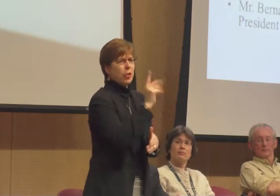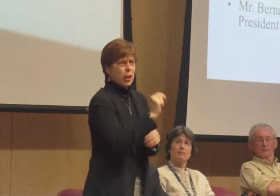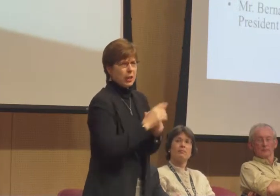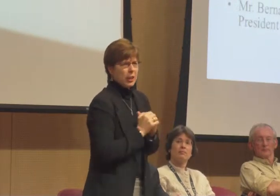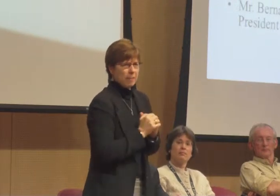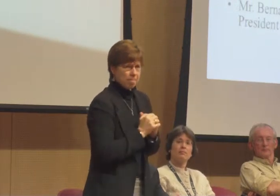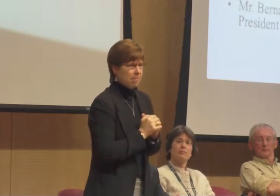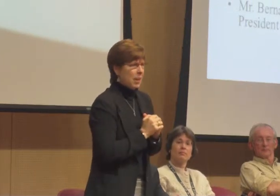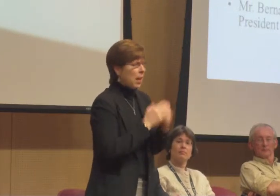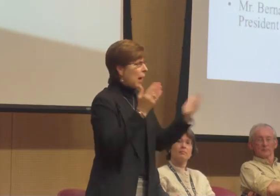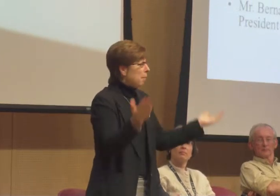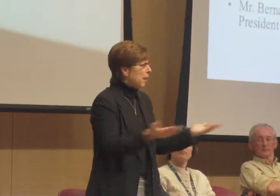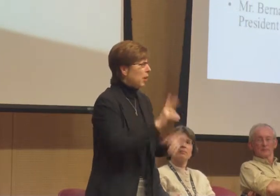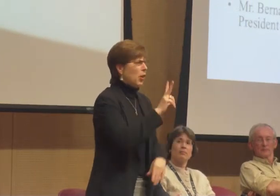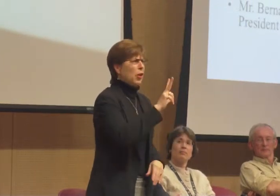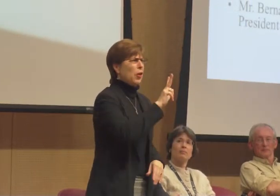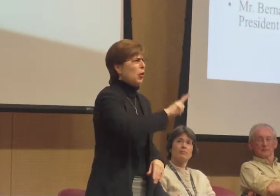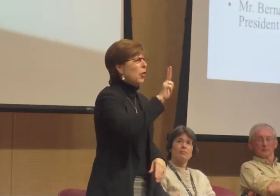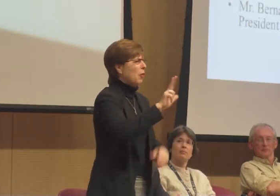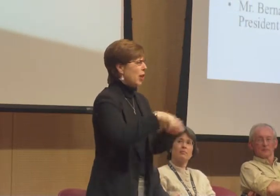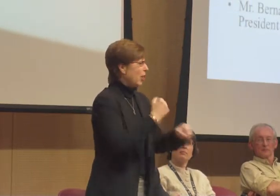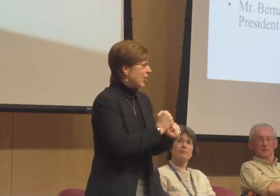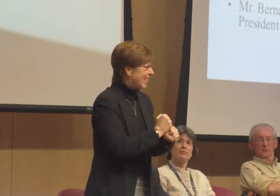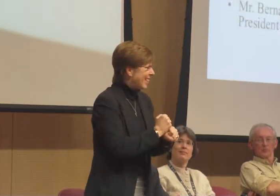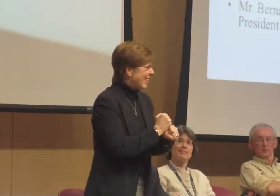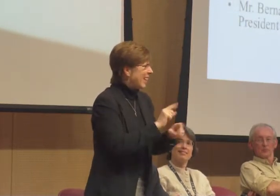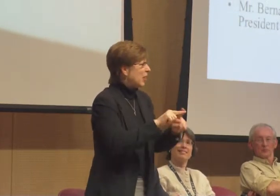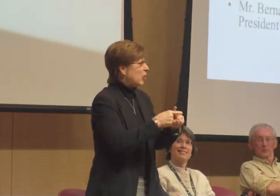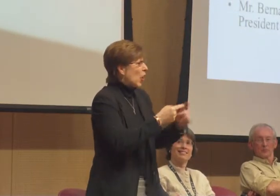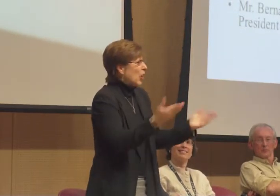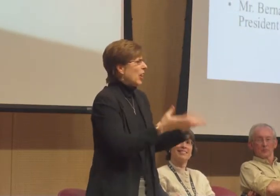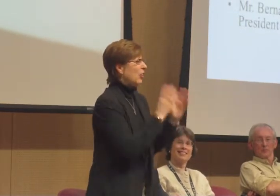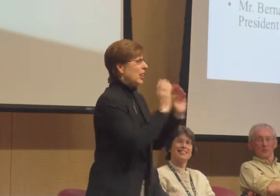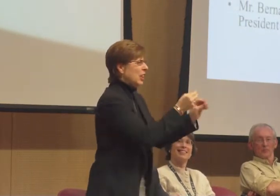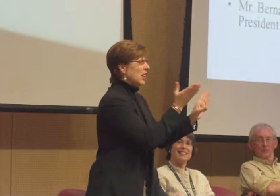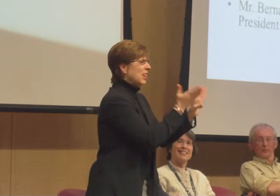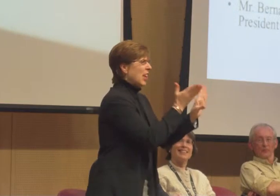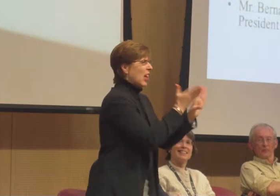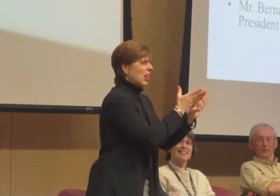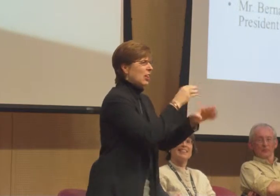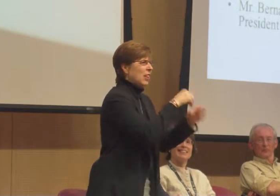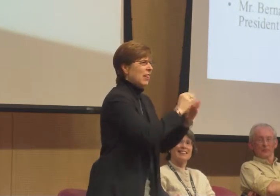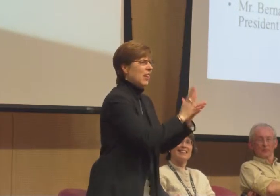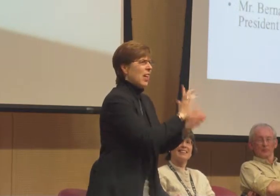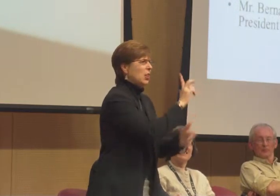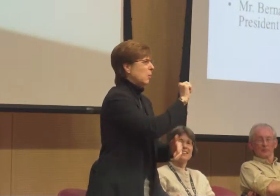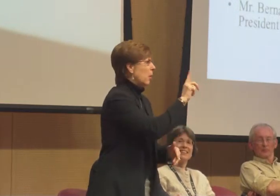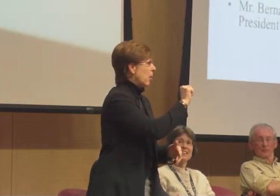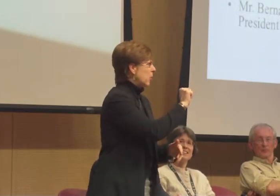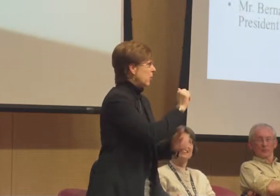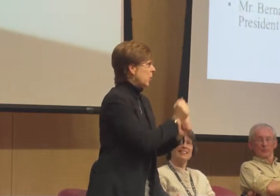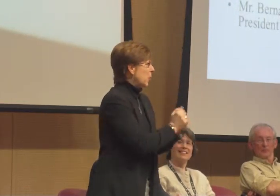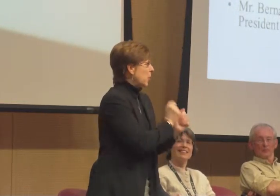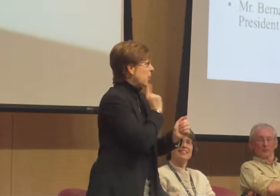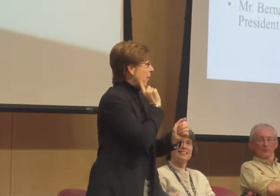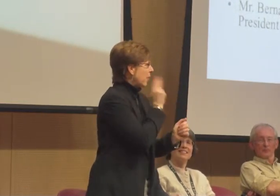art. I've been here 33 years. I started here teaching psychology in the College of the Arts with Dr.